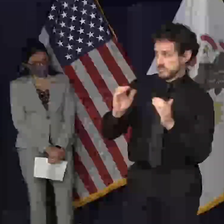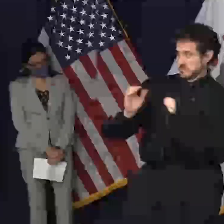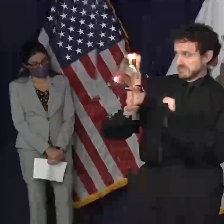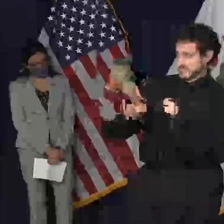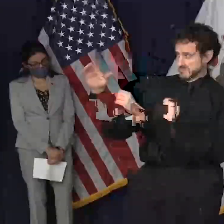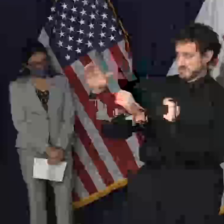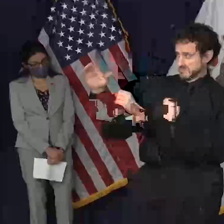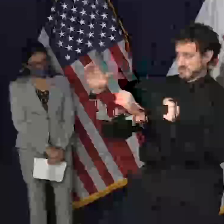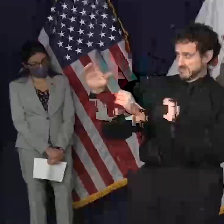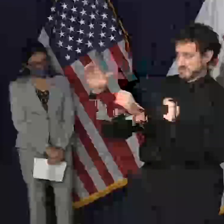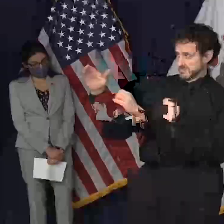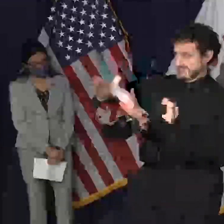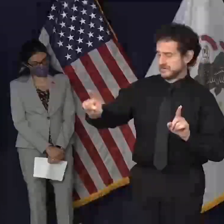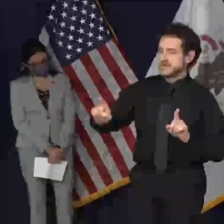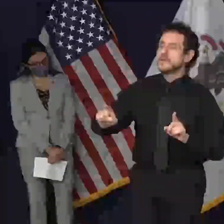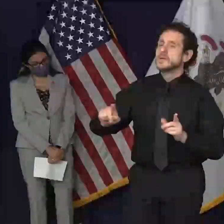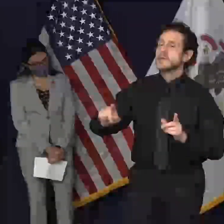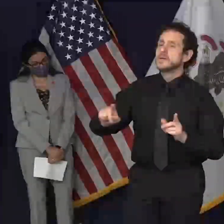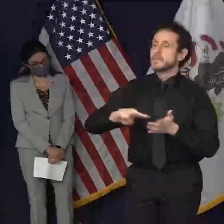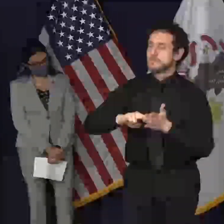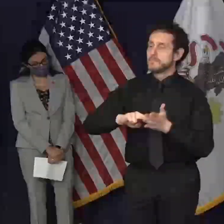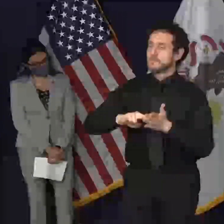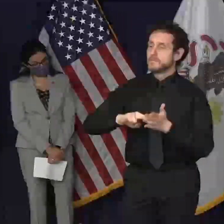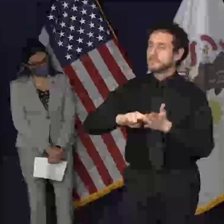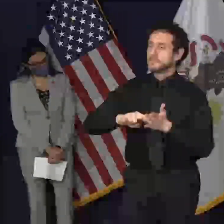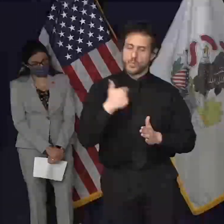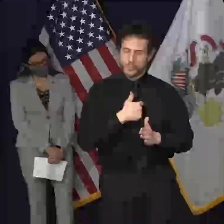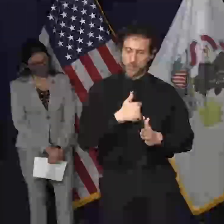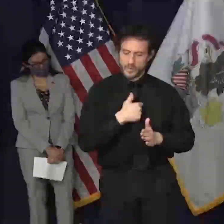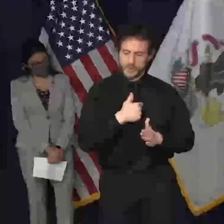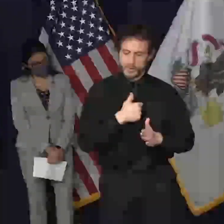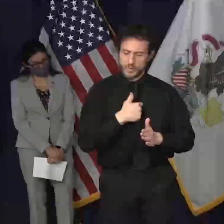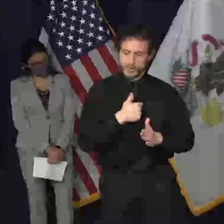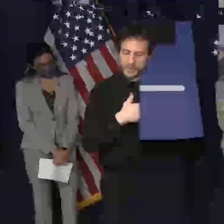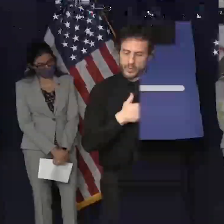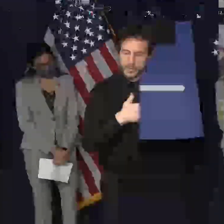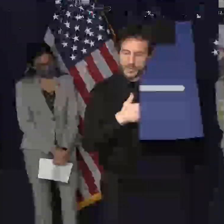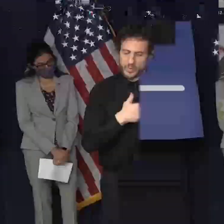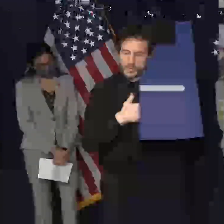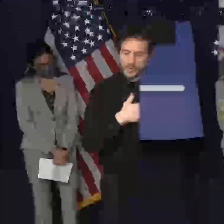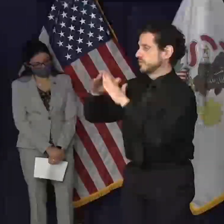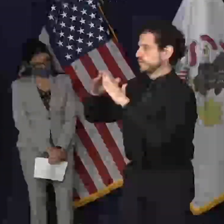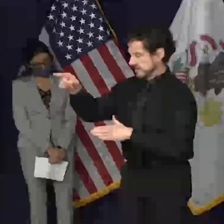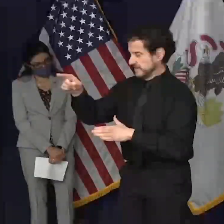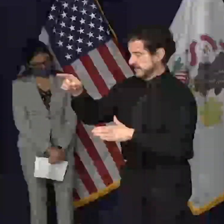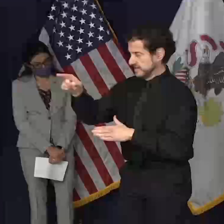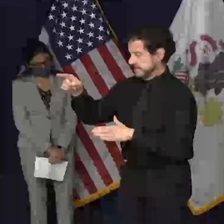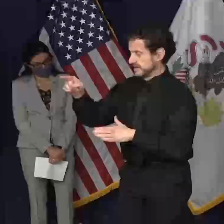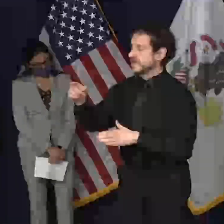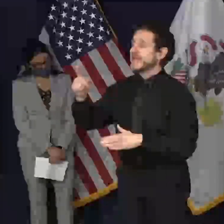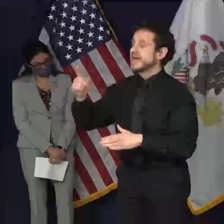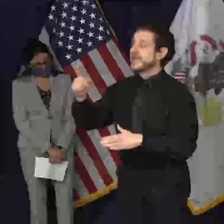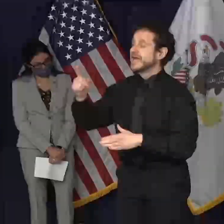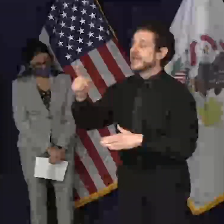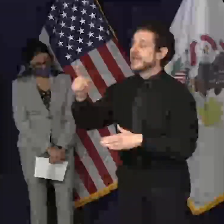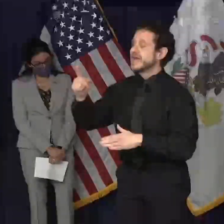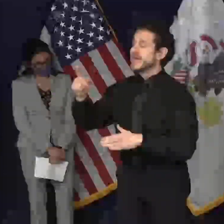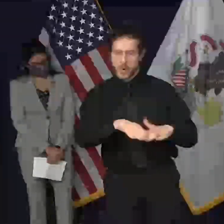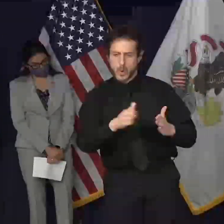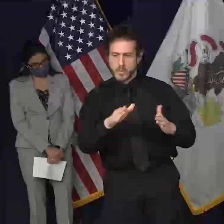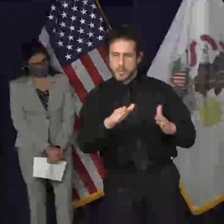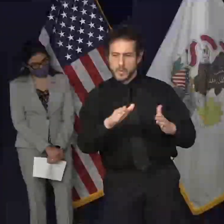makes things more available to open up than the White House plan would in Illinois. I think we're going to have to be very careful. That's why we have